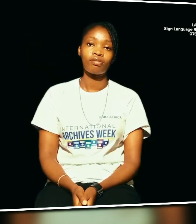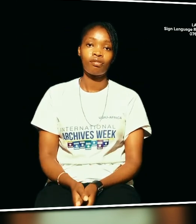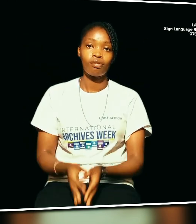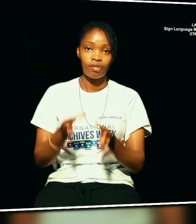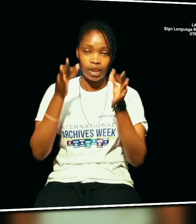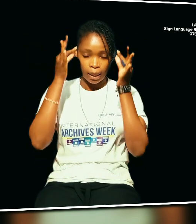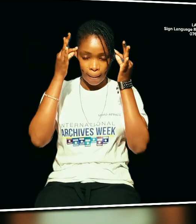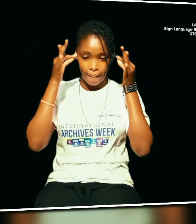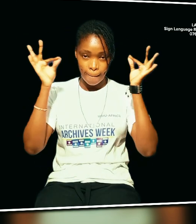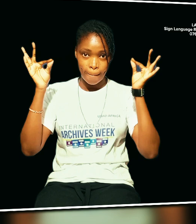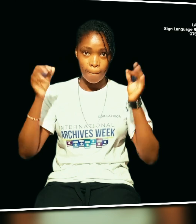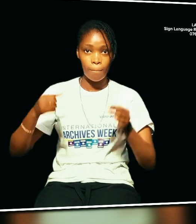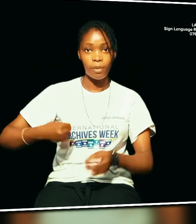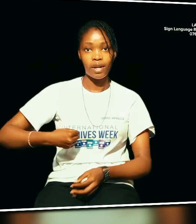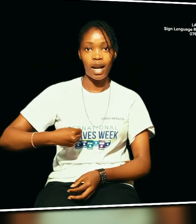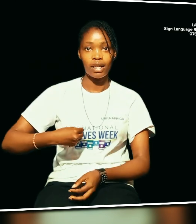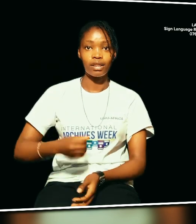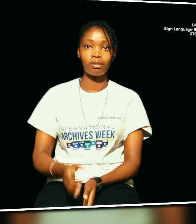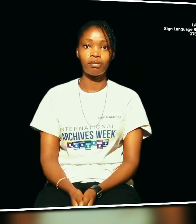bride,